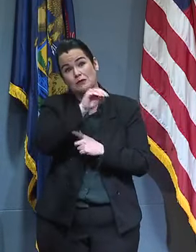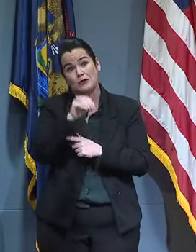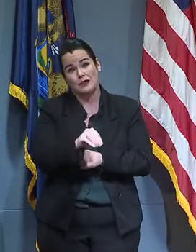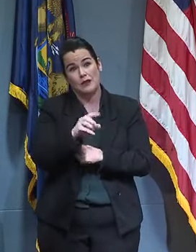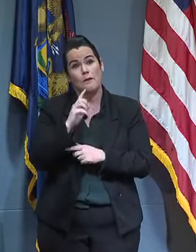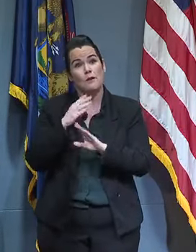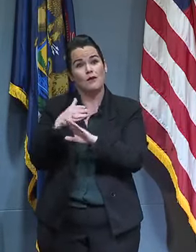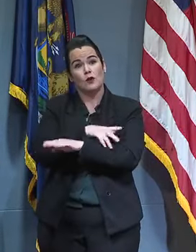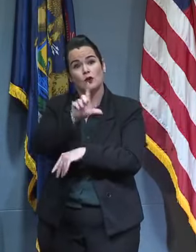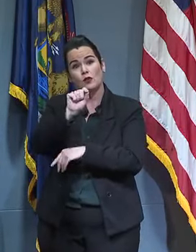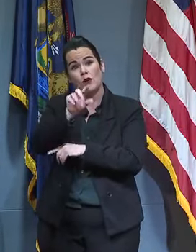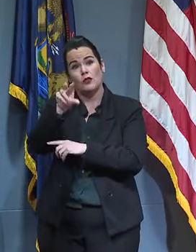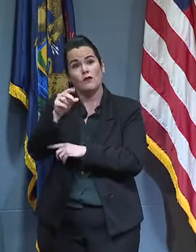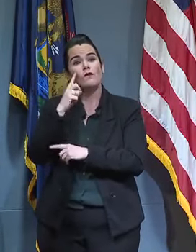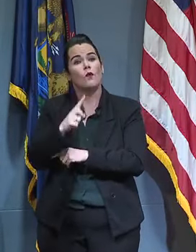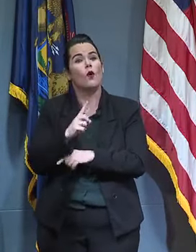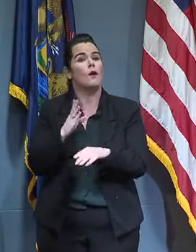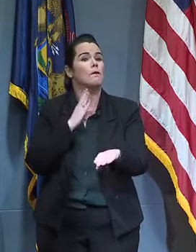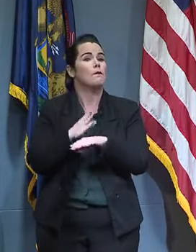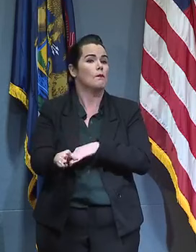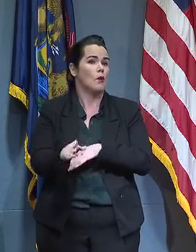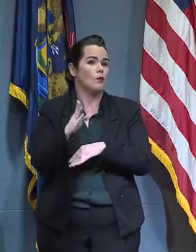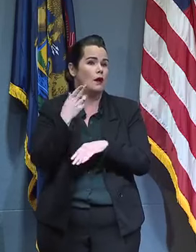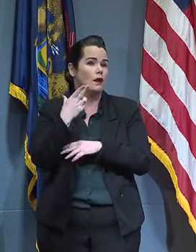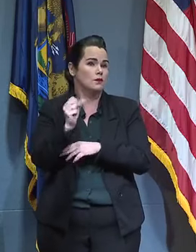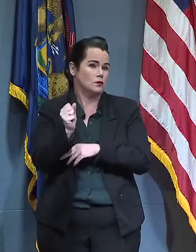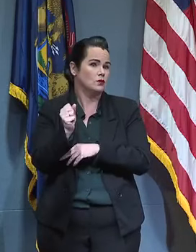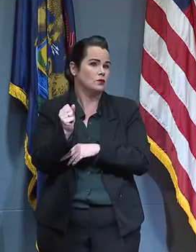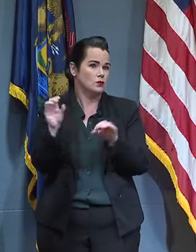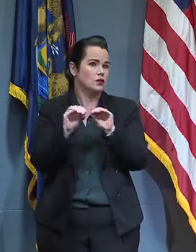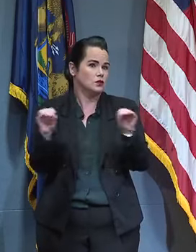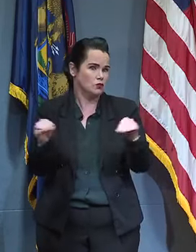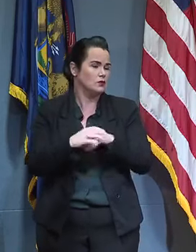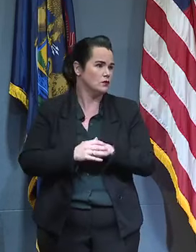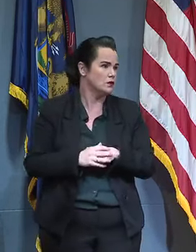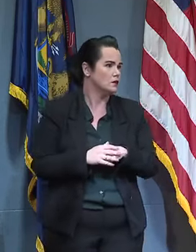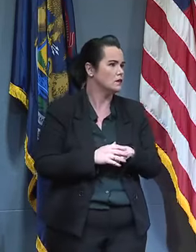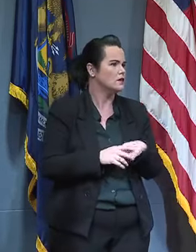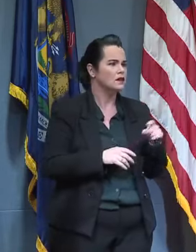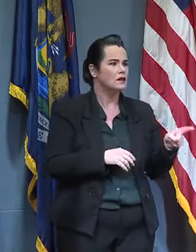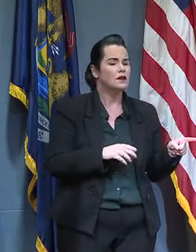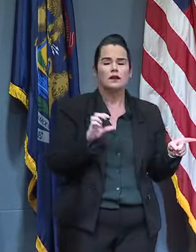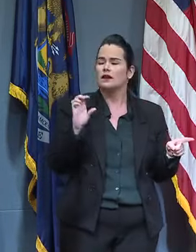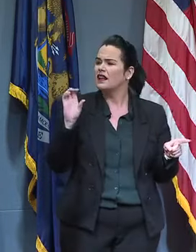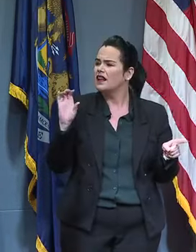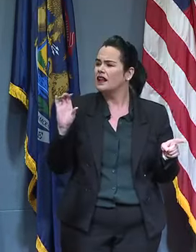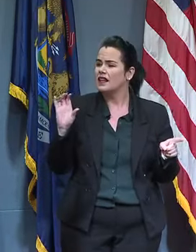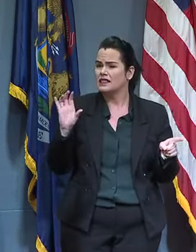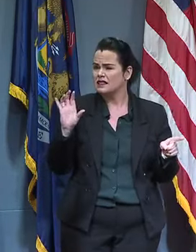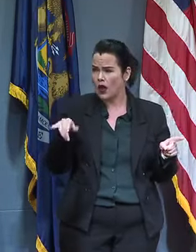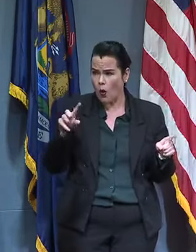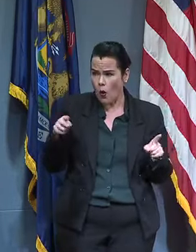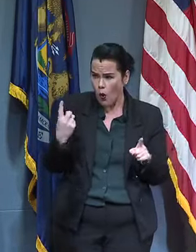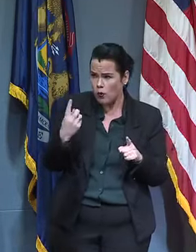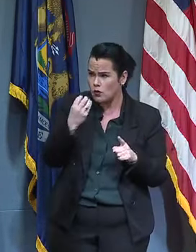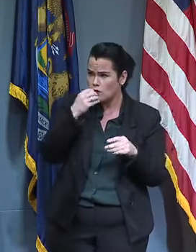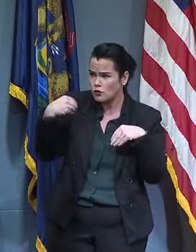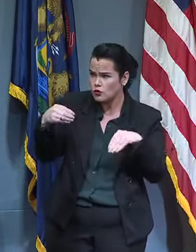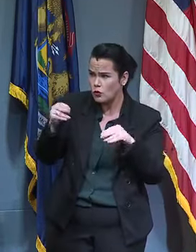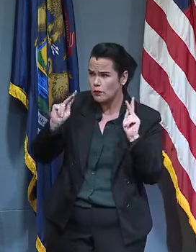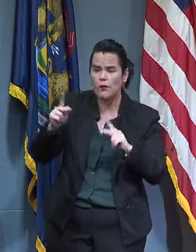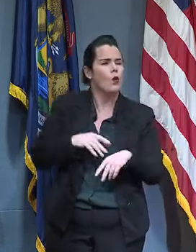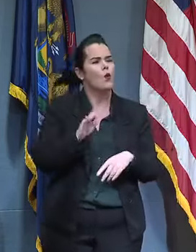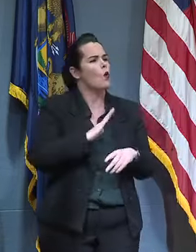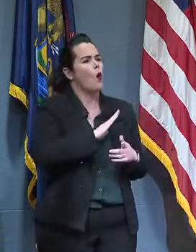post-secondary certificate or degree. Is it just emergency personnel and grocery store workers, or? No, it's all the front people who are on the front line. So